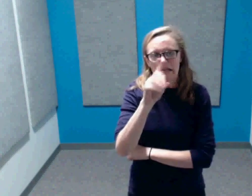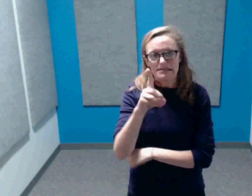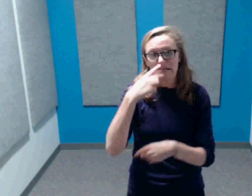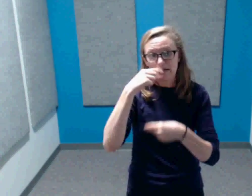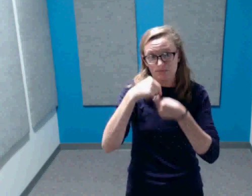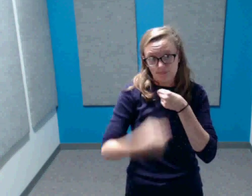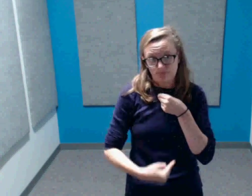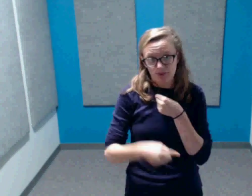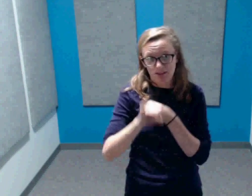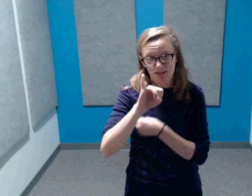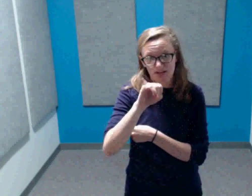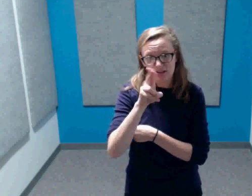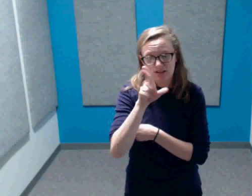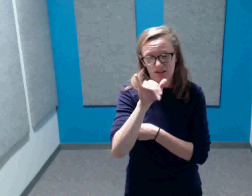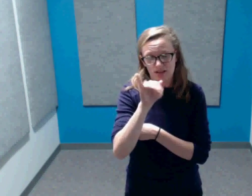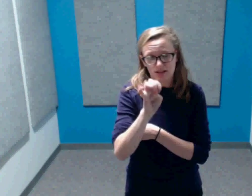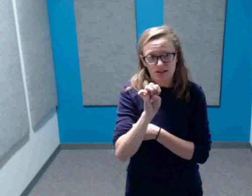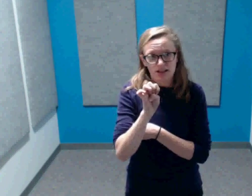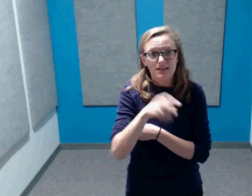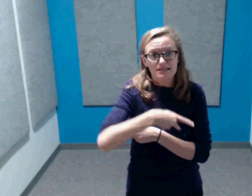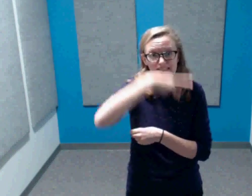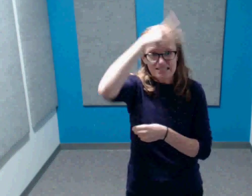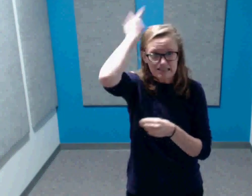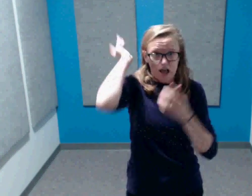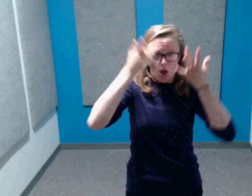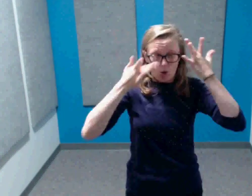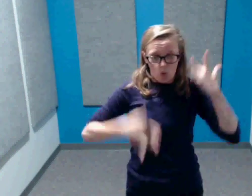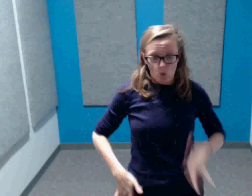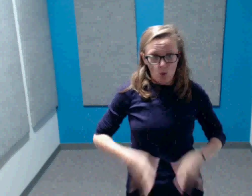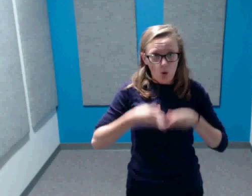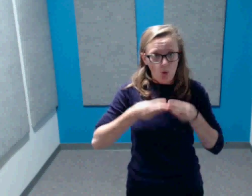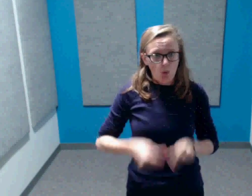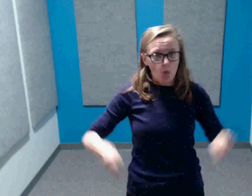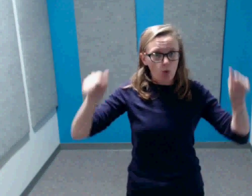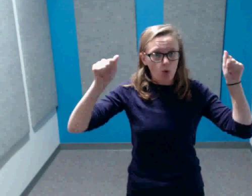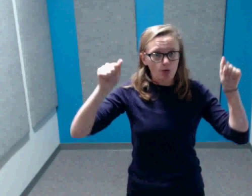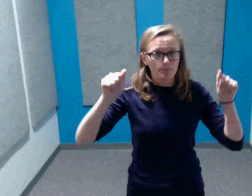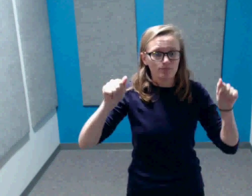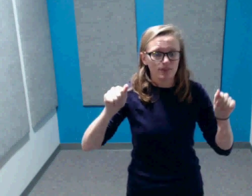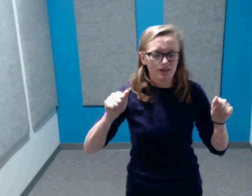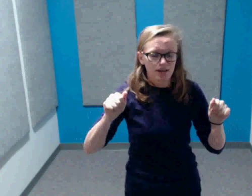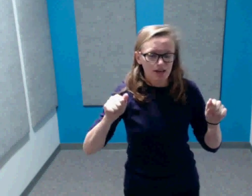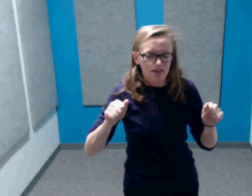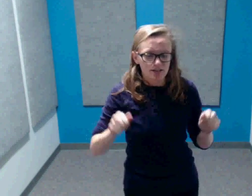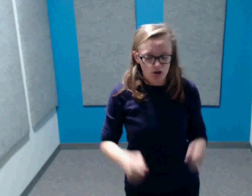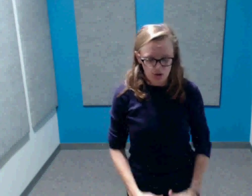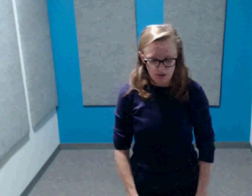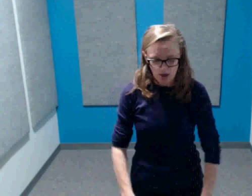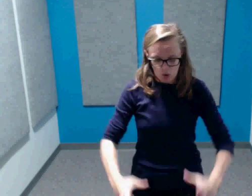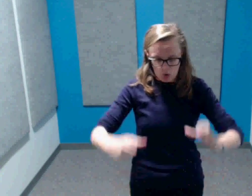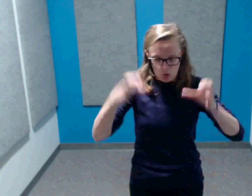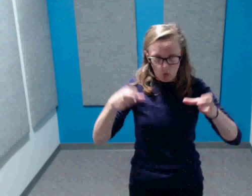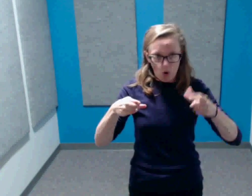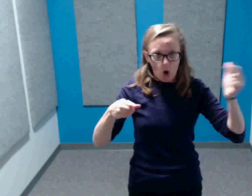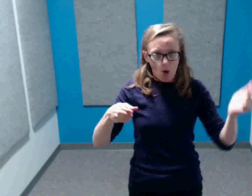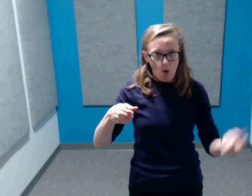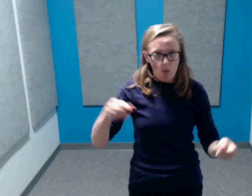the skunk juice off of you. And so she said, take your daddy's screwdriver, punch a hole in both sides of the top of that thing, and take a bath in that tomato